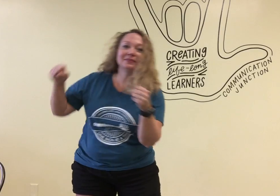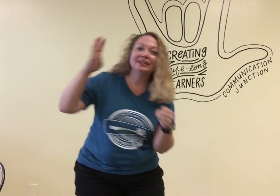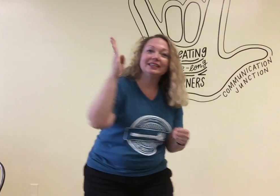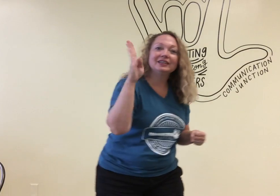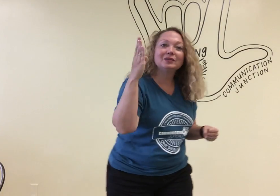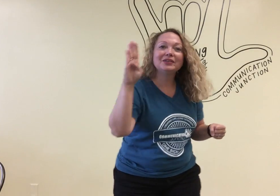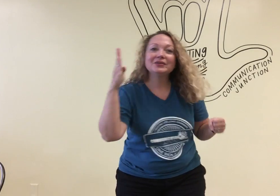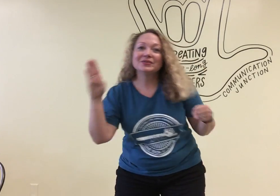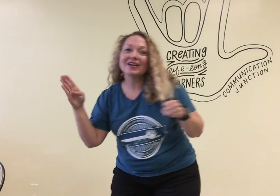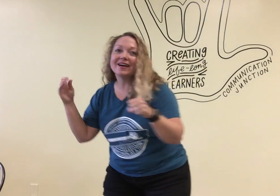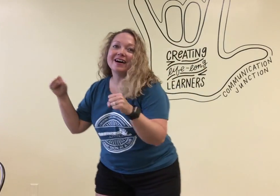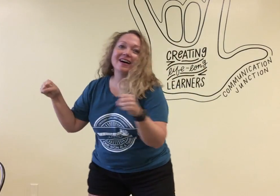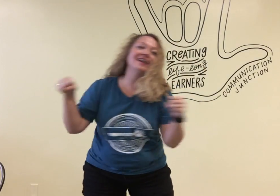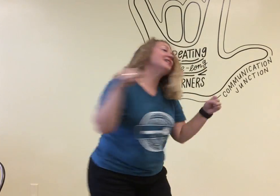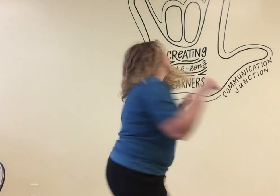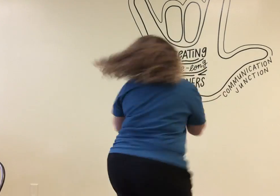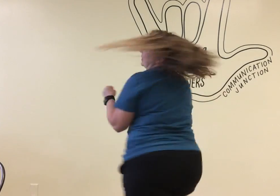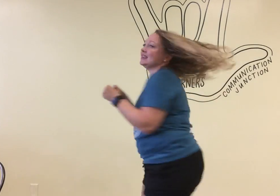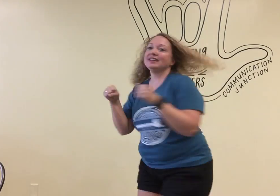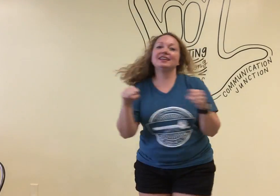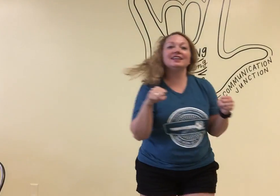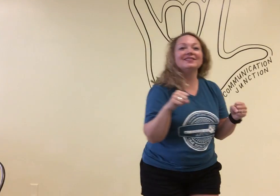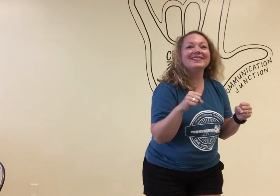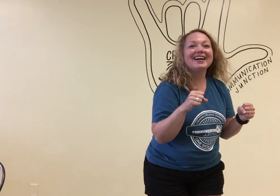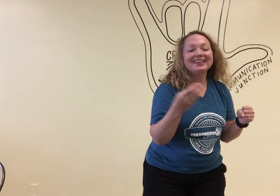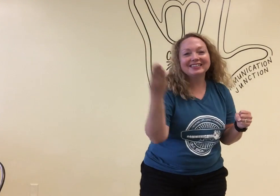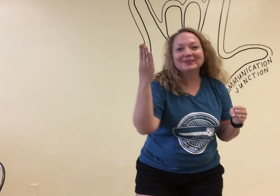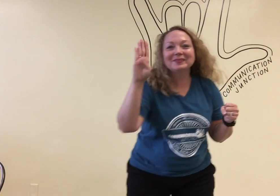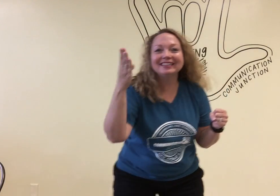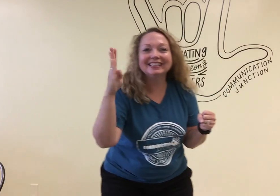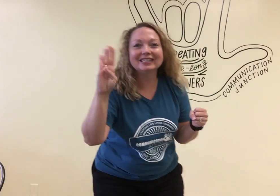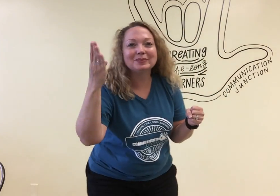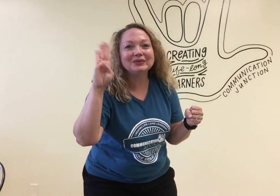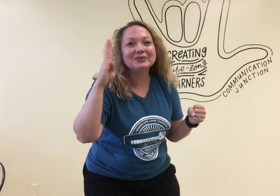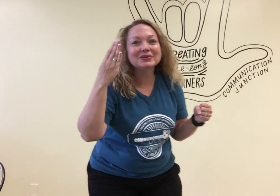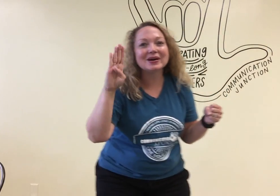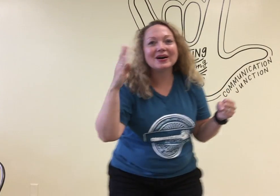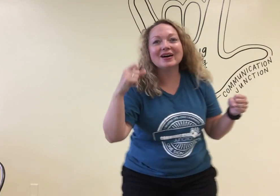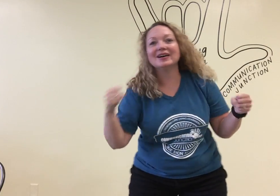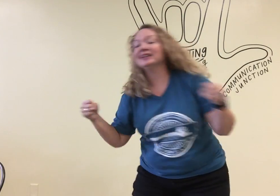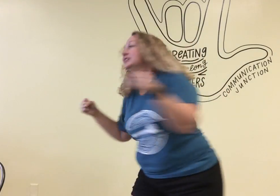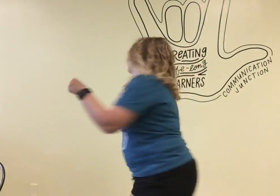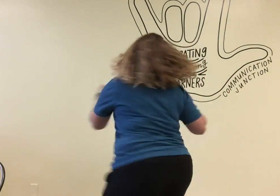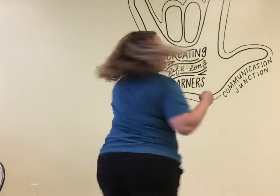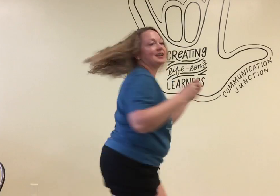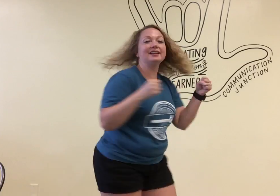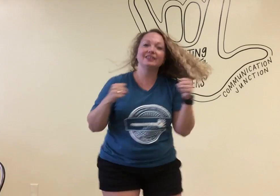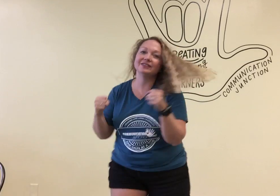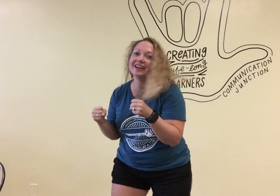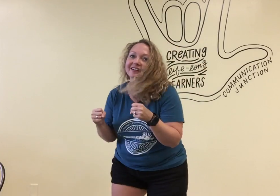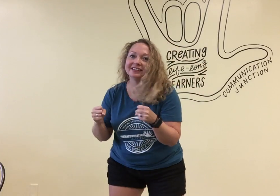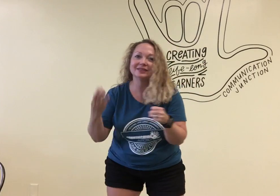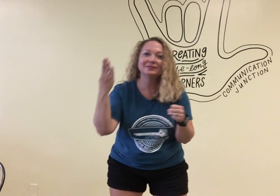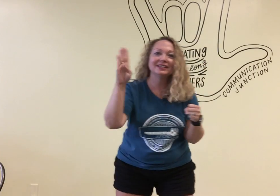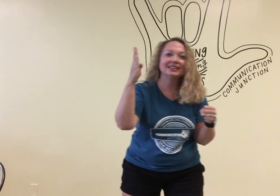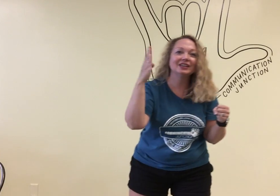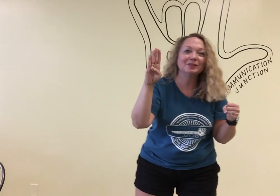my little blue car, spinning around in my little blue car, spinning around in my little